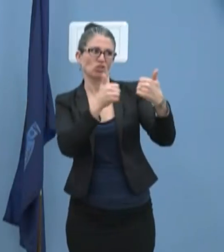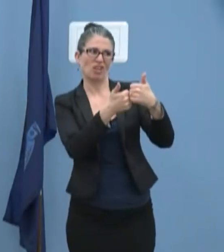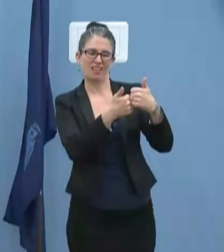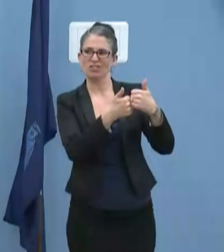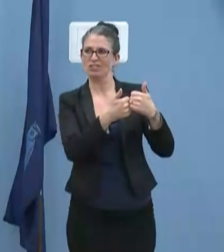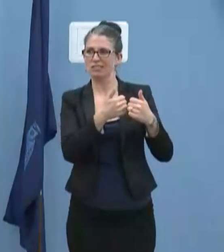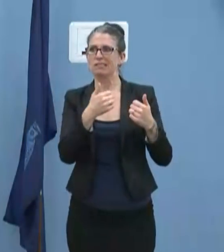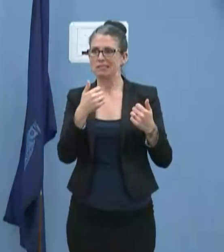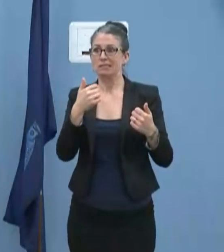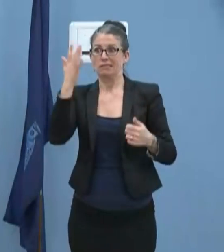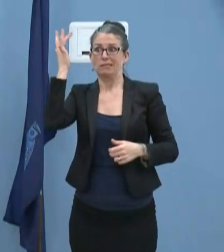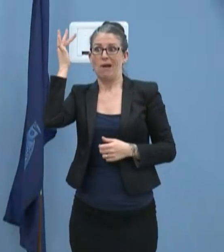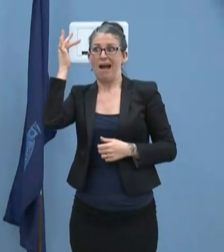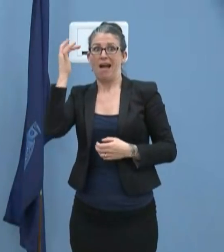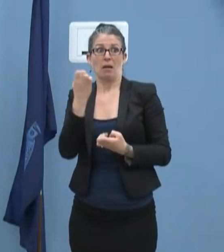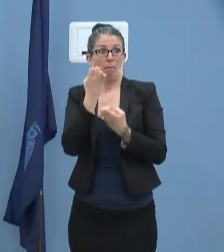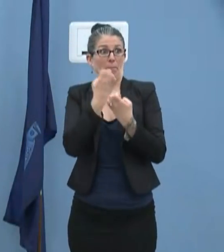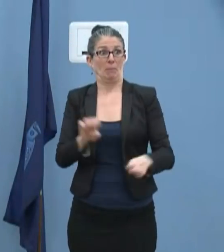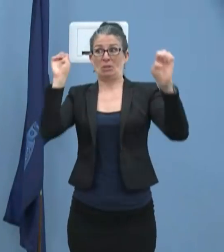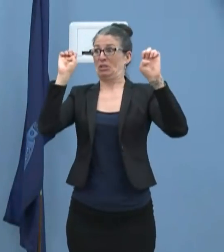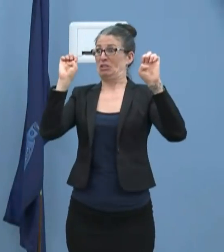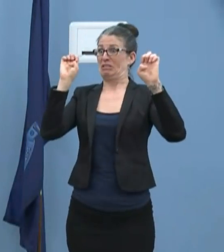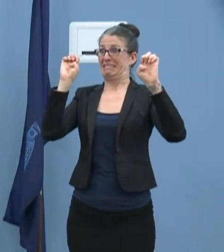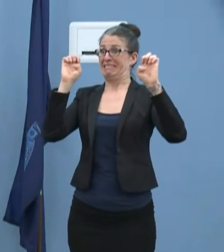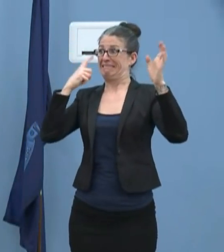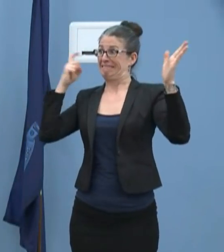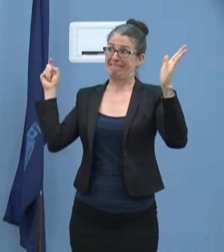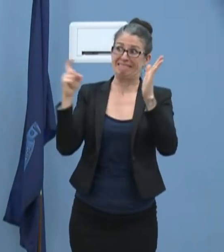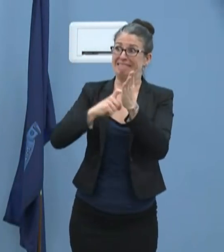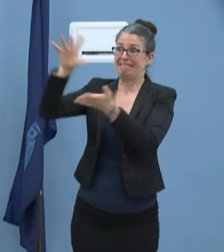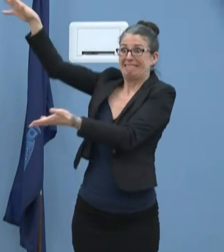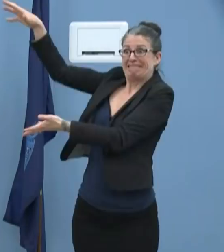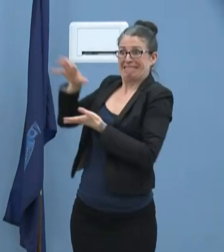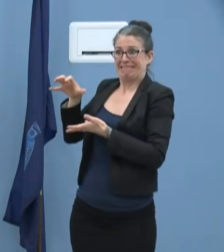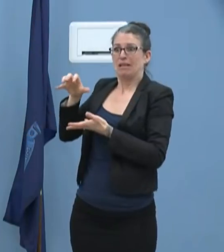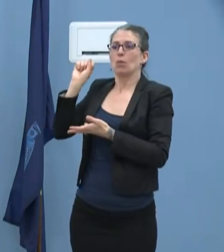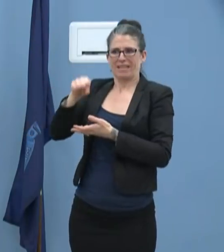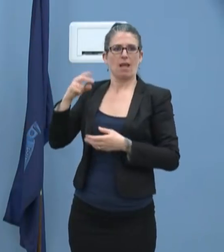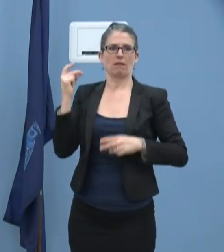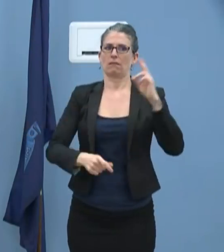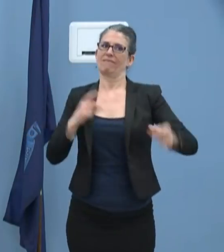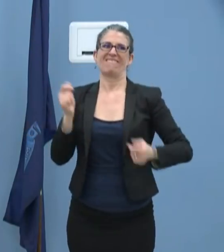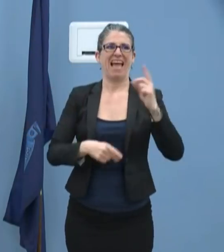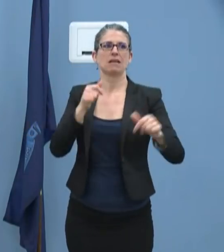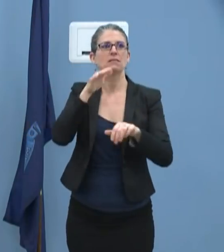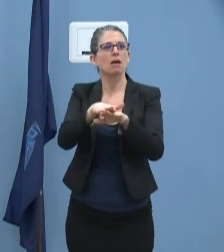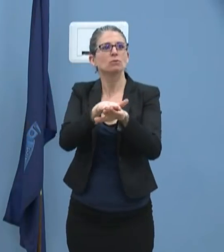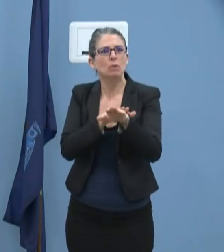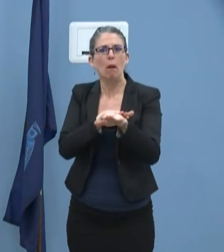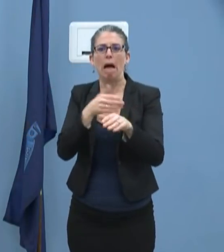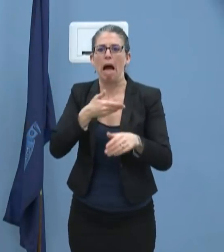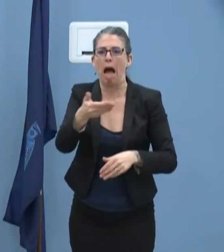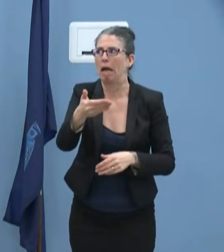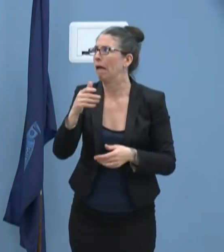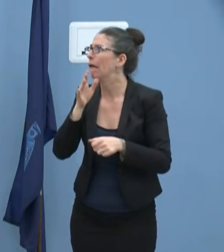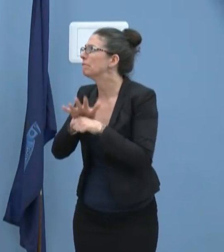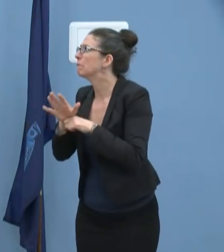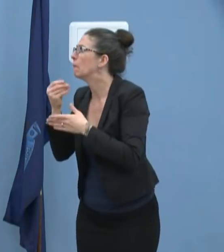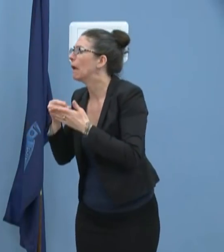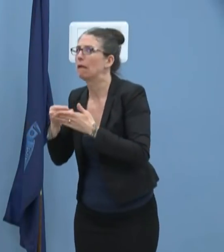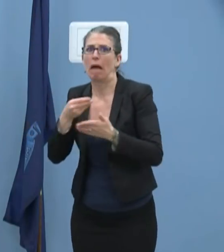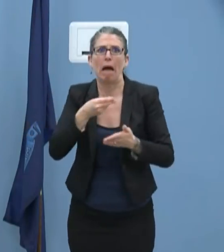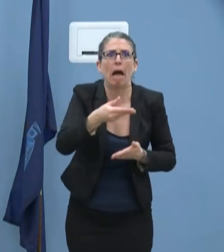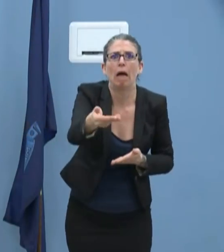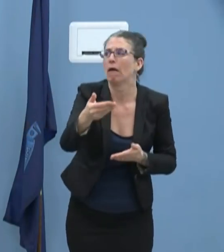of the governor's emergency declaration. Again, to repeat the question, the question was how much more easily will public health nursing be able to be hired?